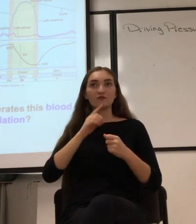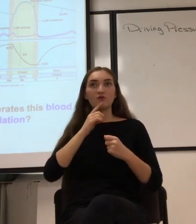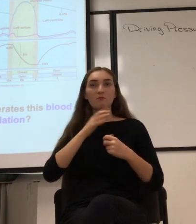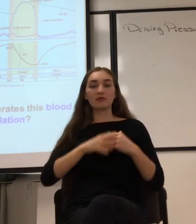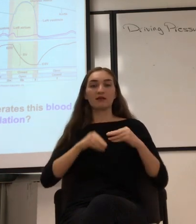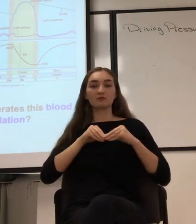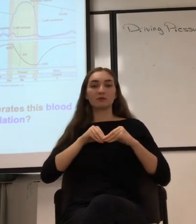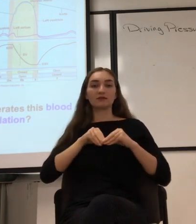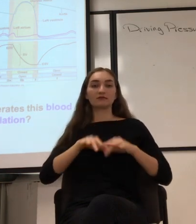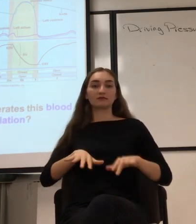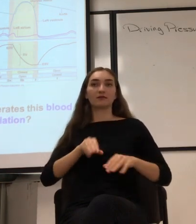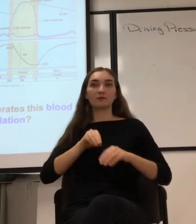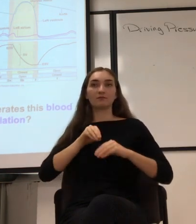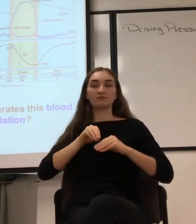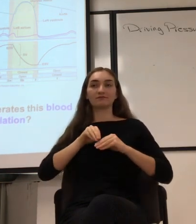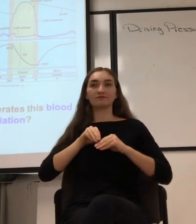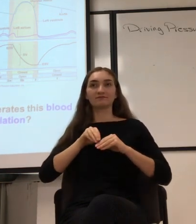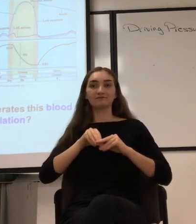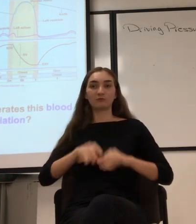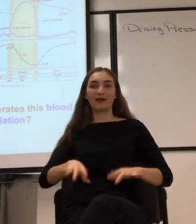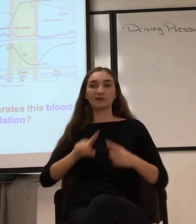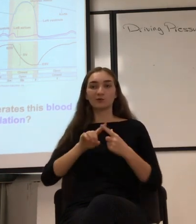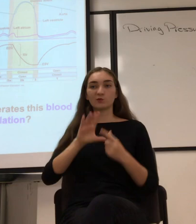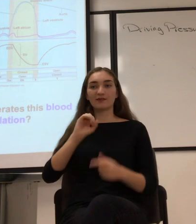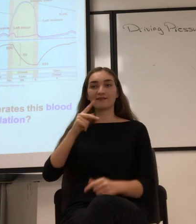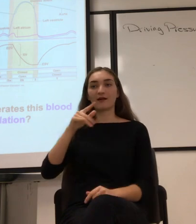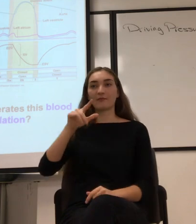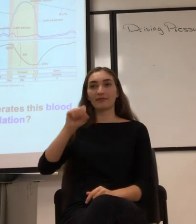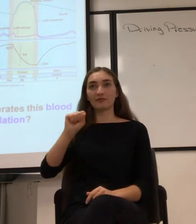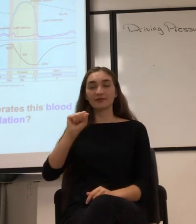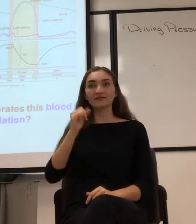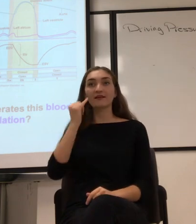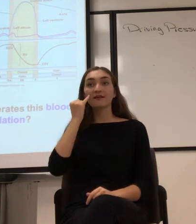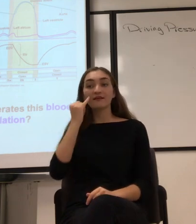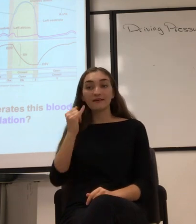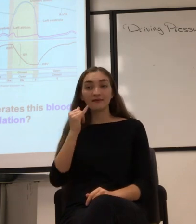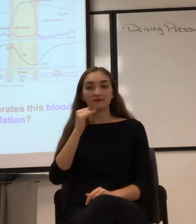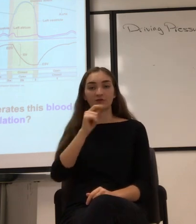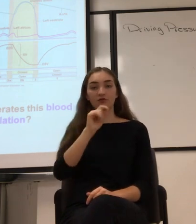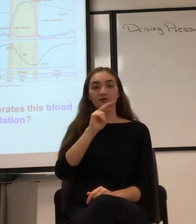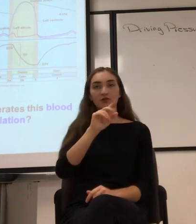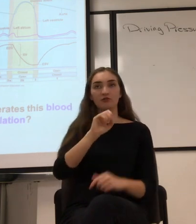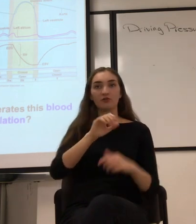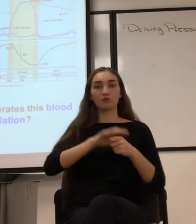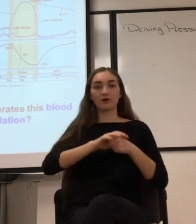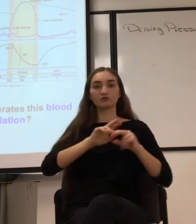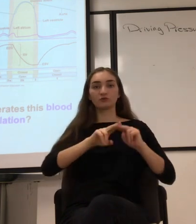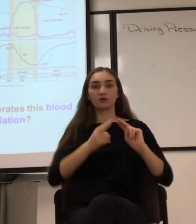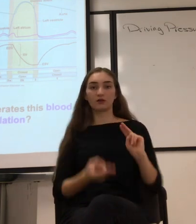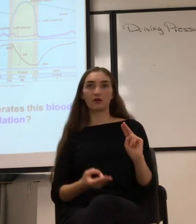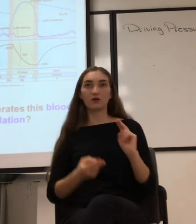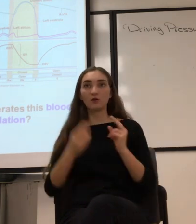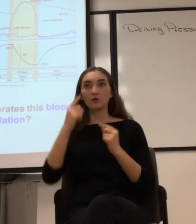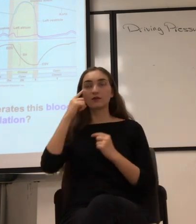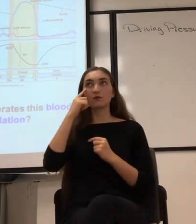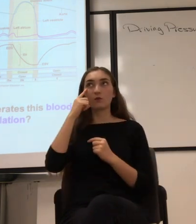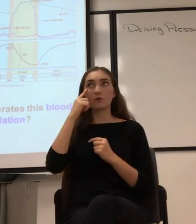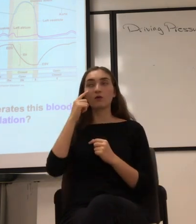saying. And if the arterial pressure drops, what you think is, the arteries are losing blood,